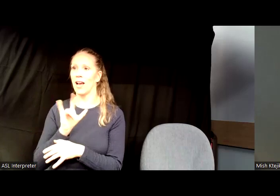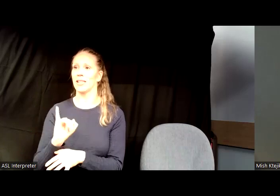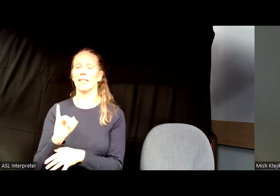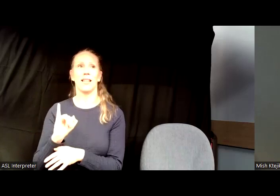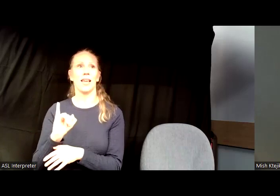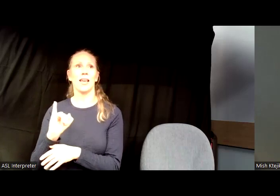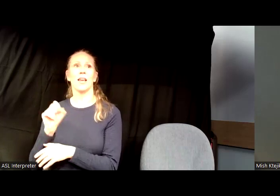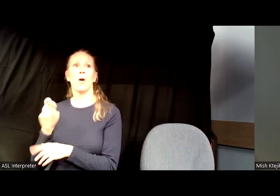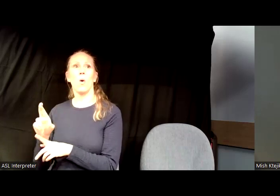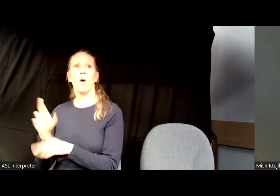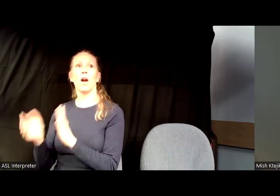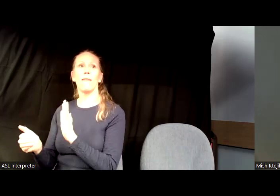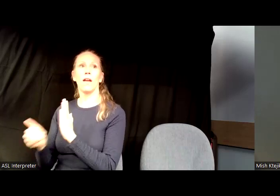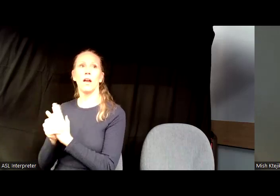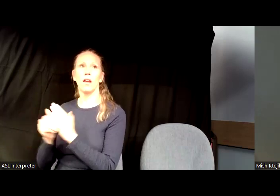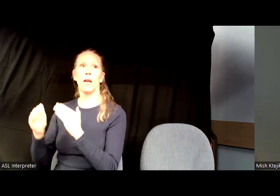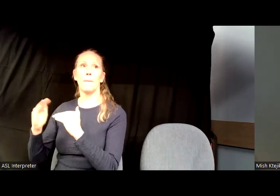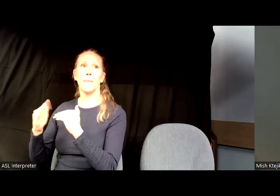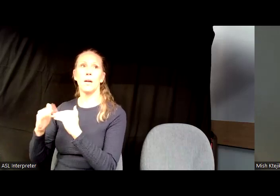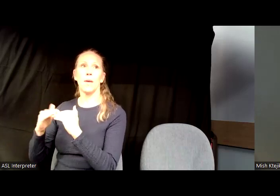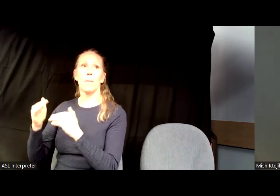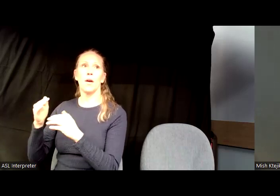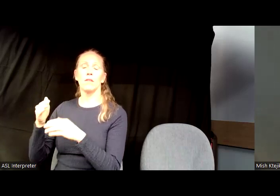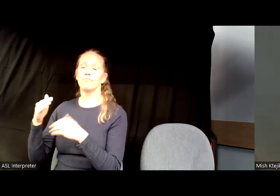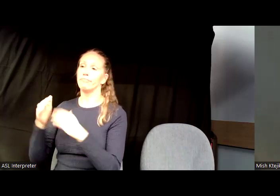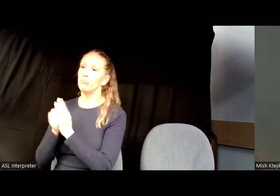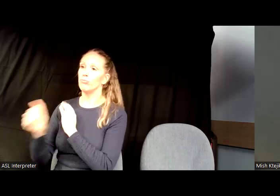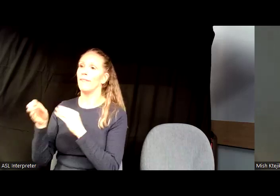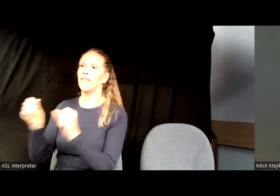Interview with a minimum proficiency level of 4.